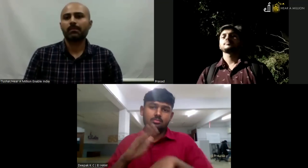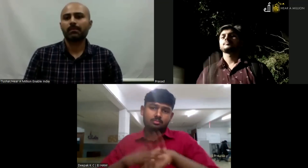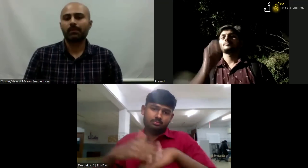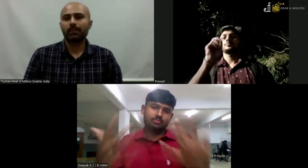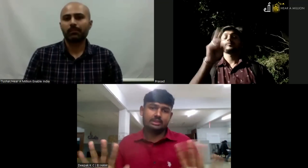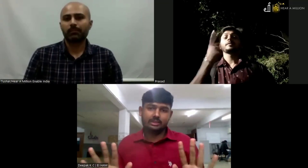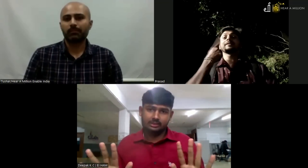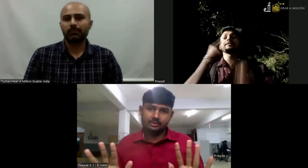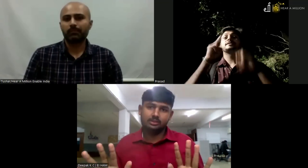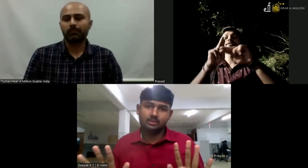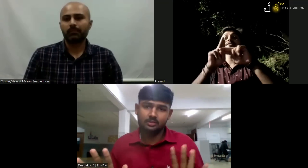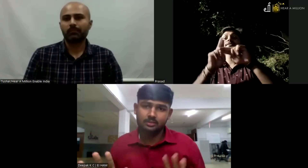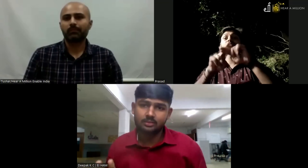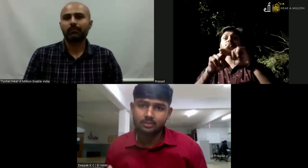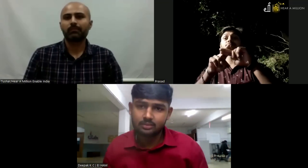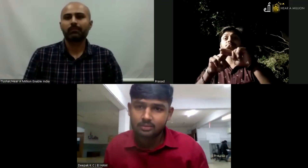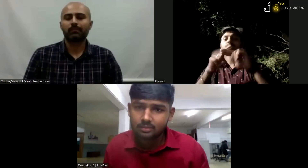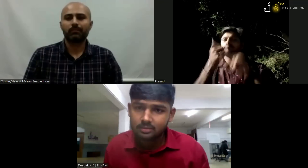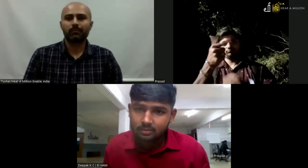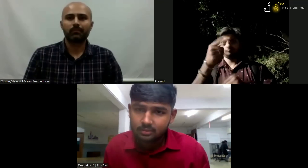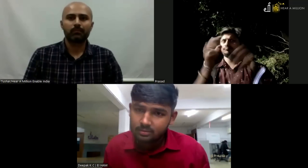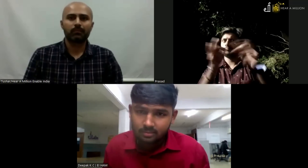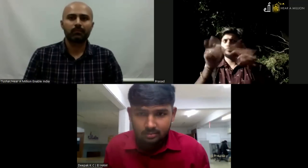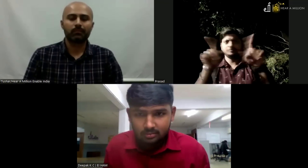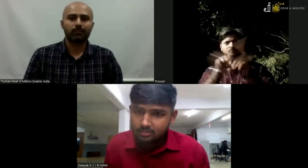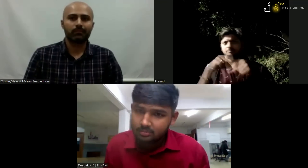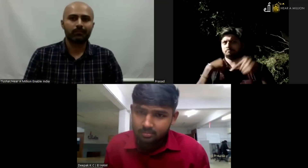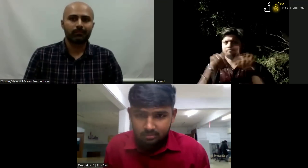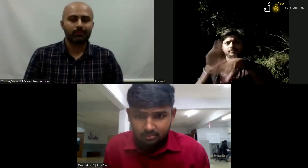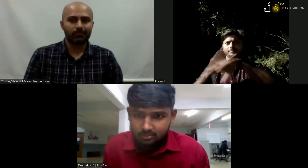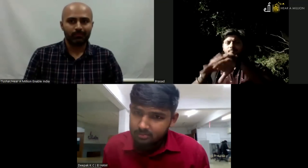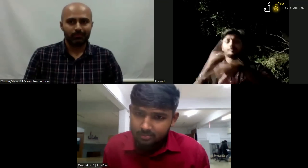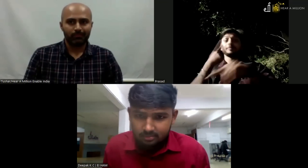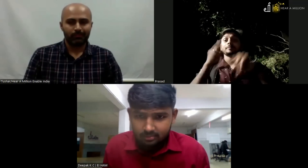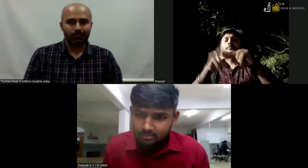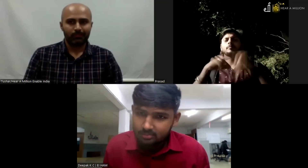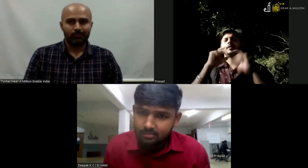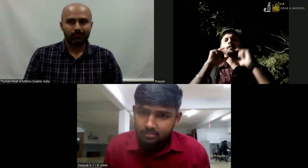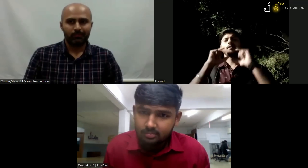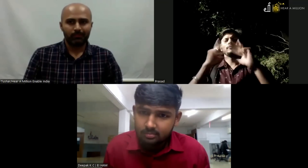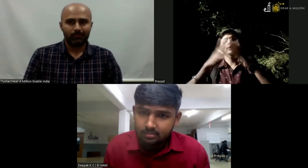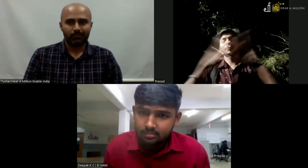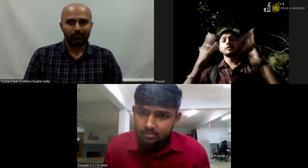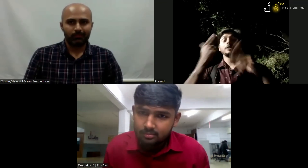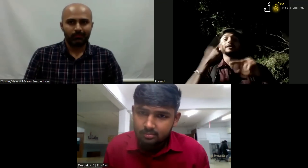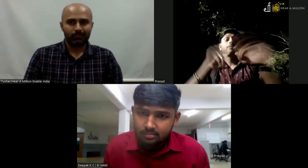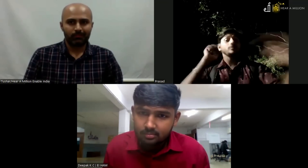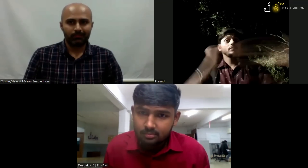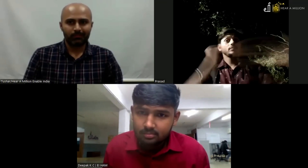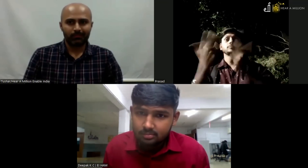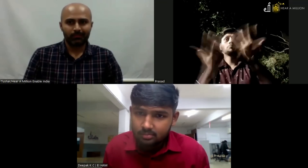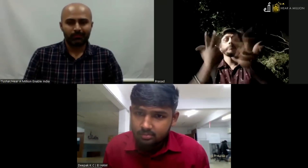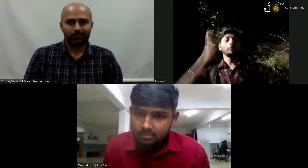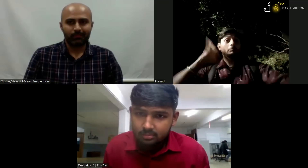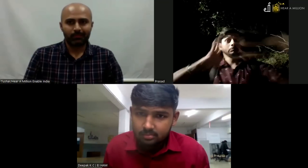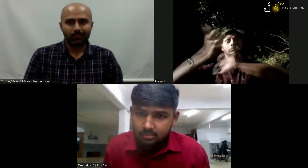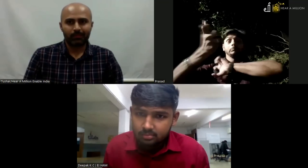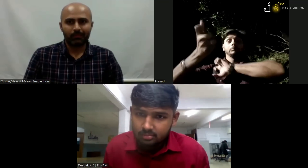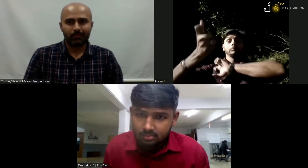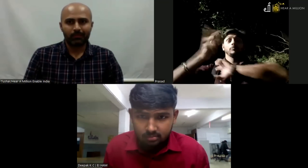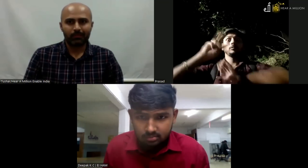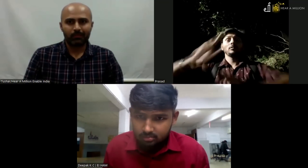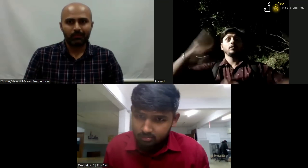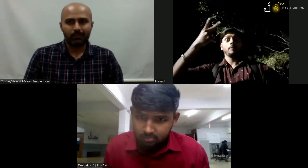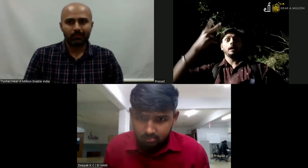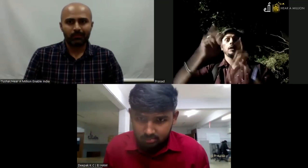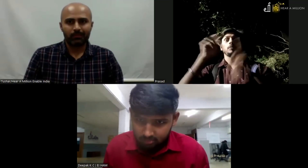is that the person can pay for the damage. Okay, thanks for Deepak. for explaining. But if I'm saying that you never know if